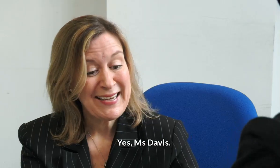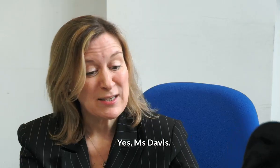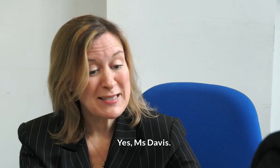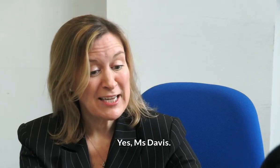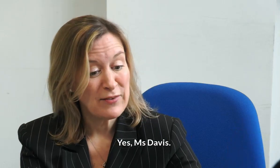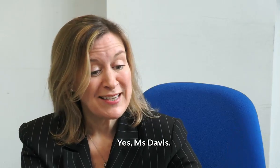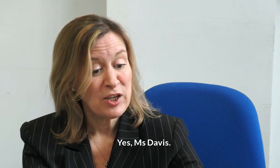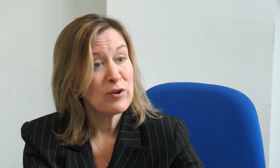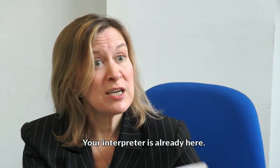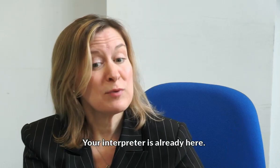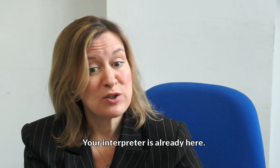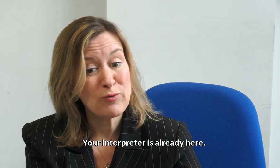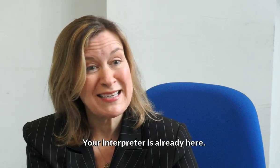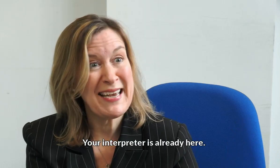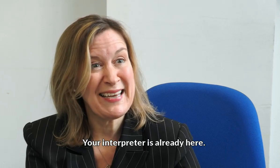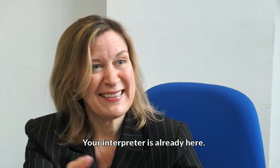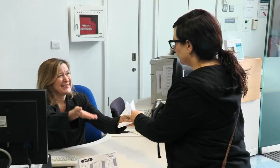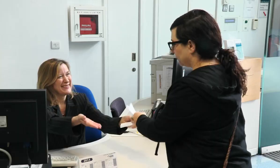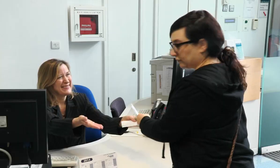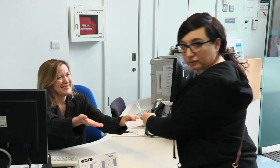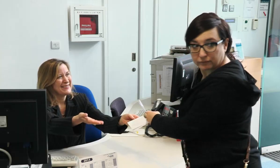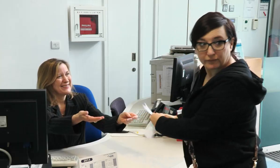Yes, Miss Davis, your interpreter's already here.